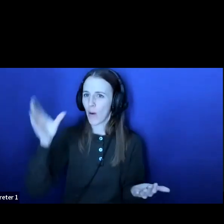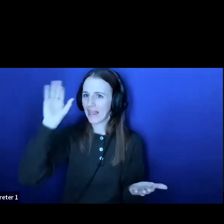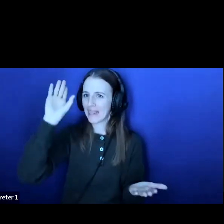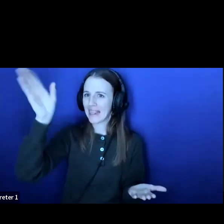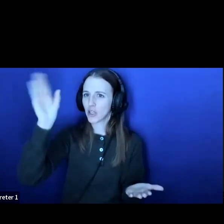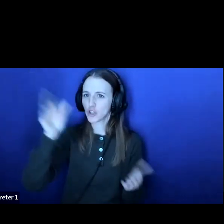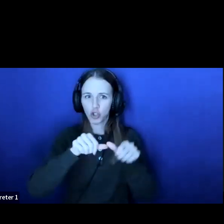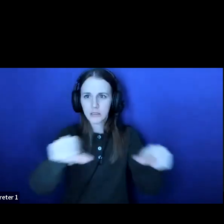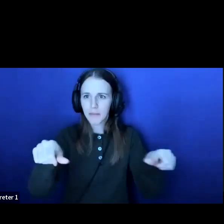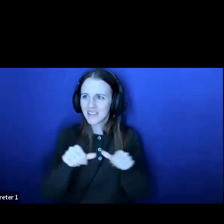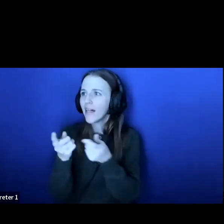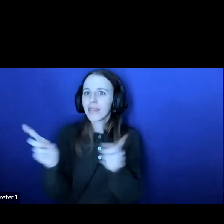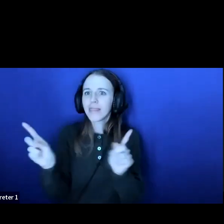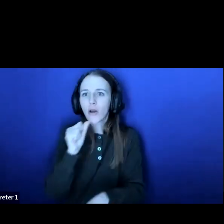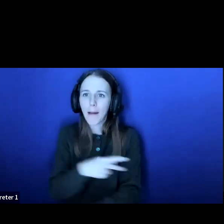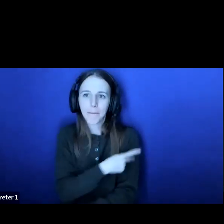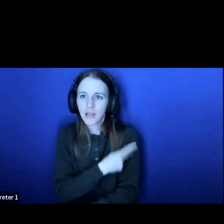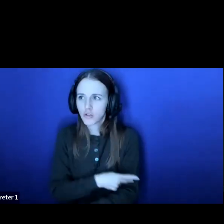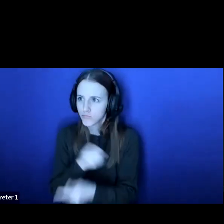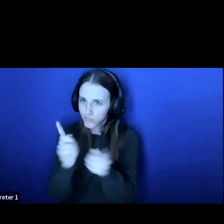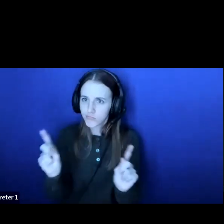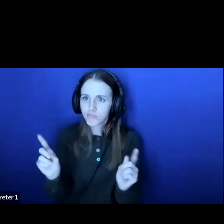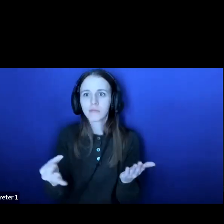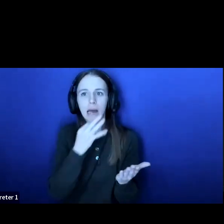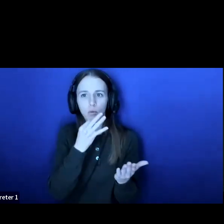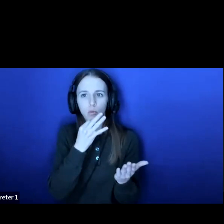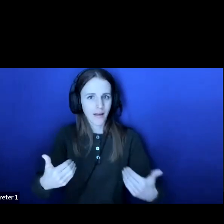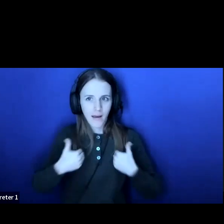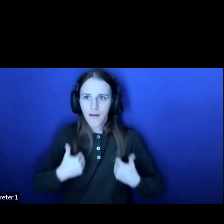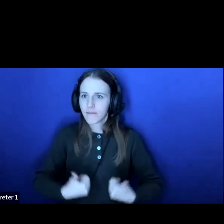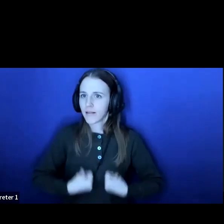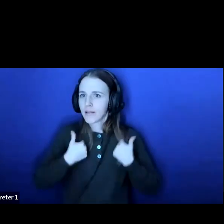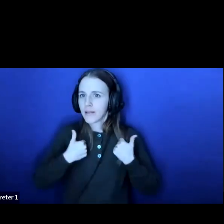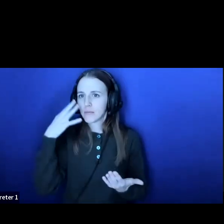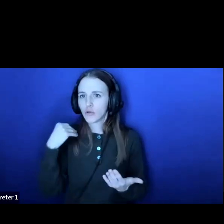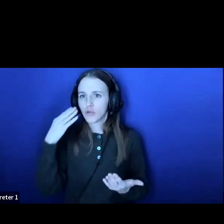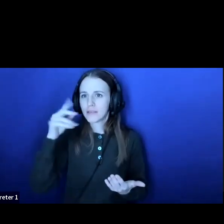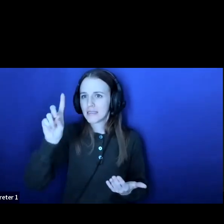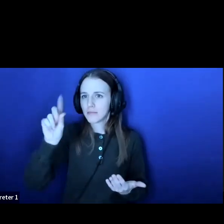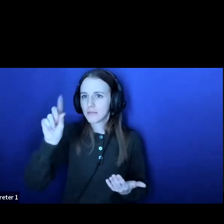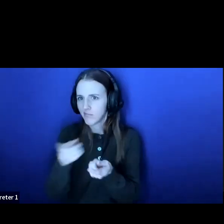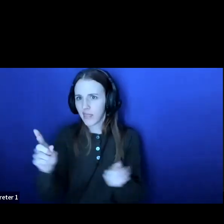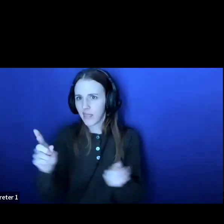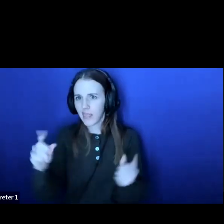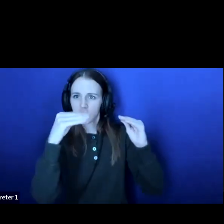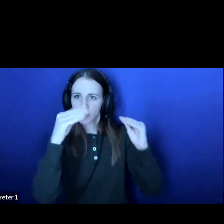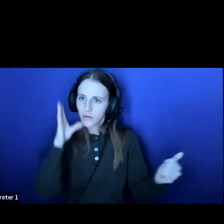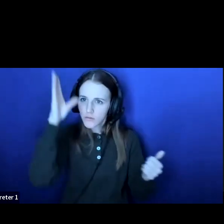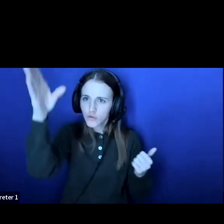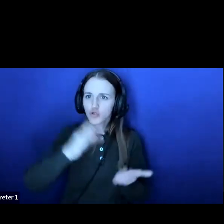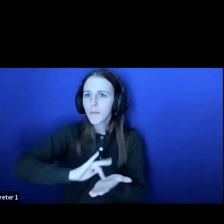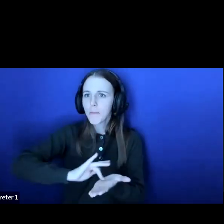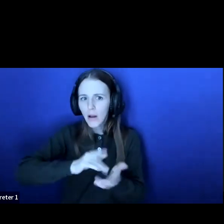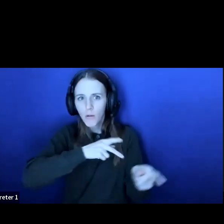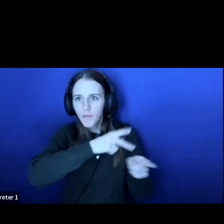they were experts, because they had the lived experience of disability, and they are teaching the future medical professionals about